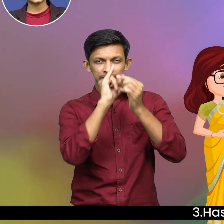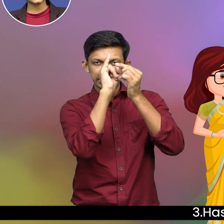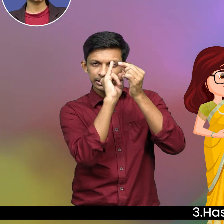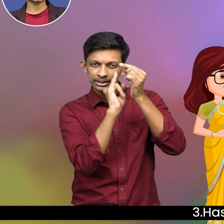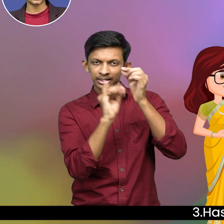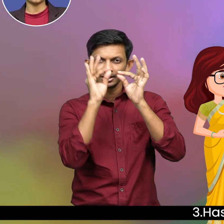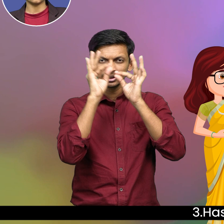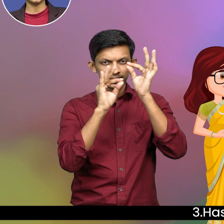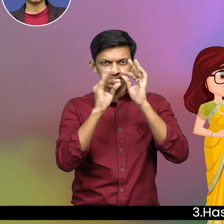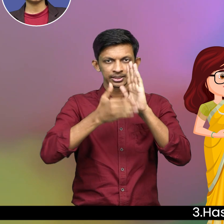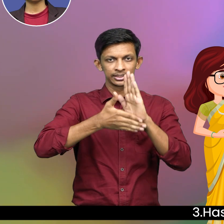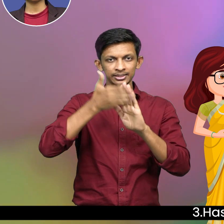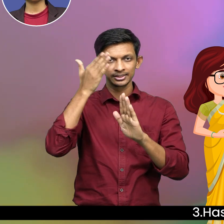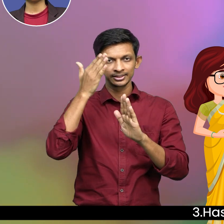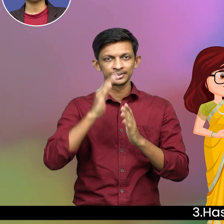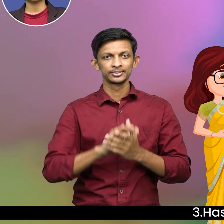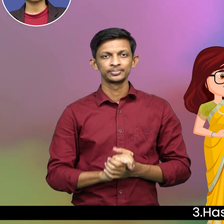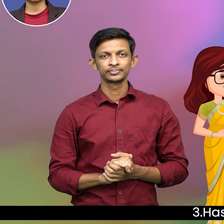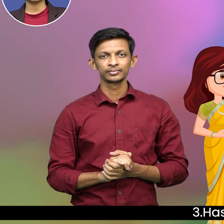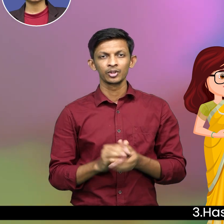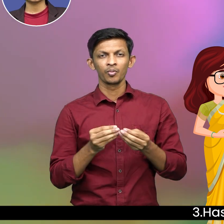Has thin cell wall.